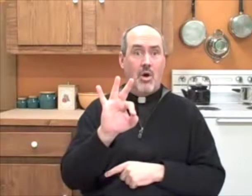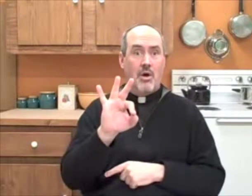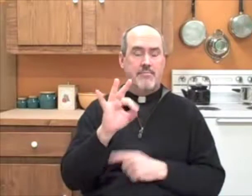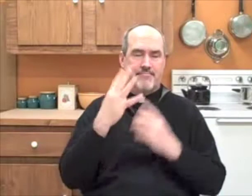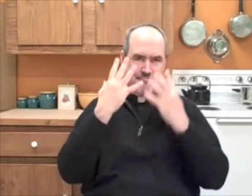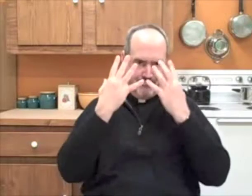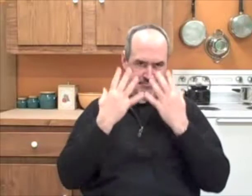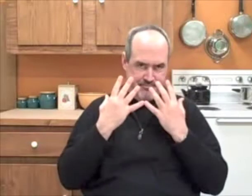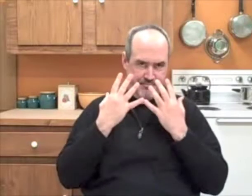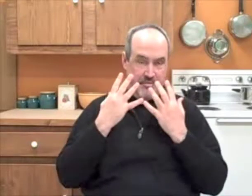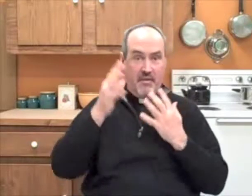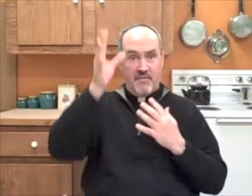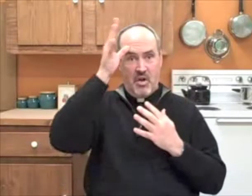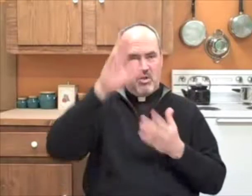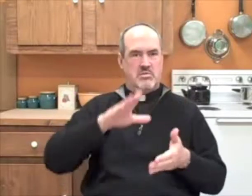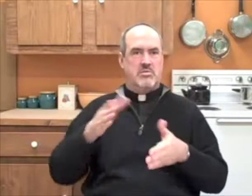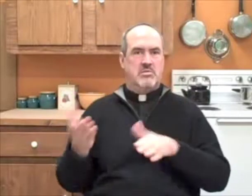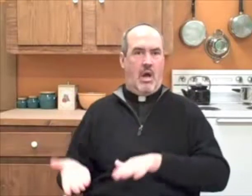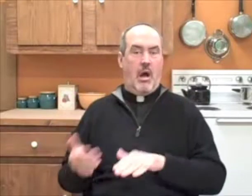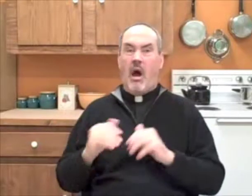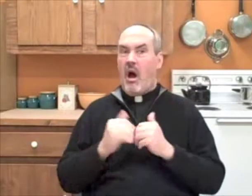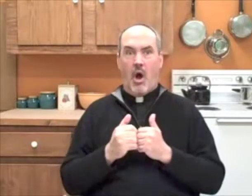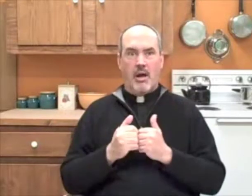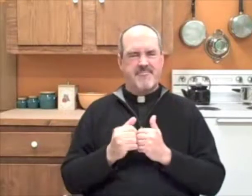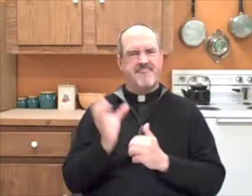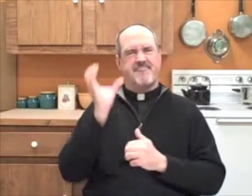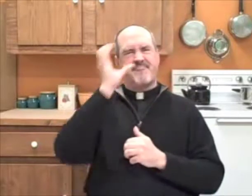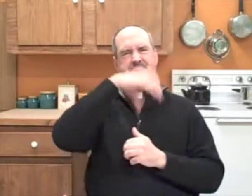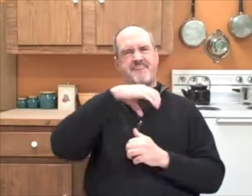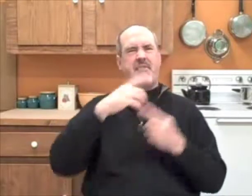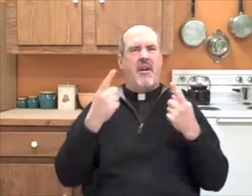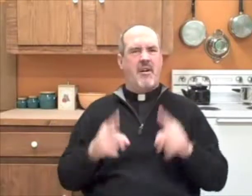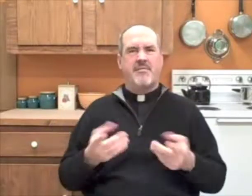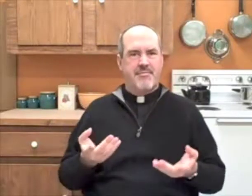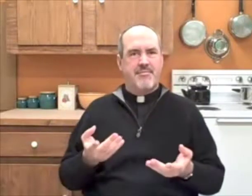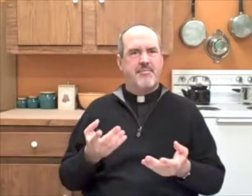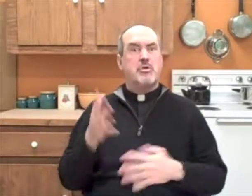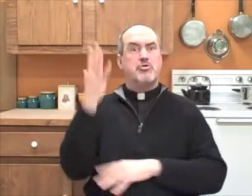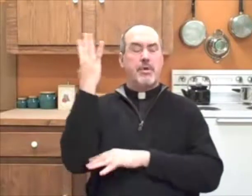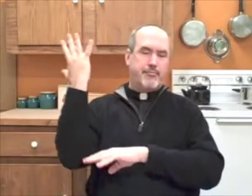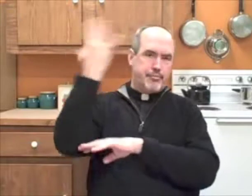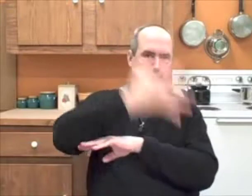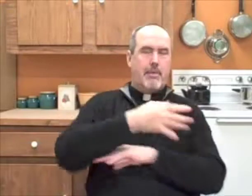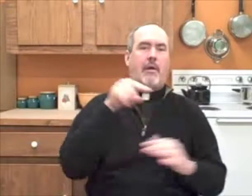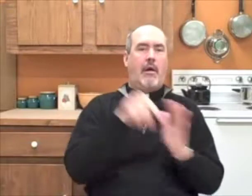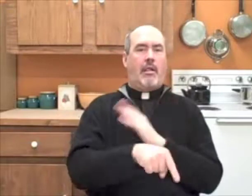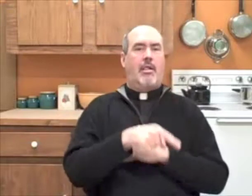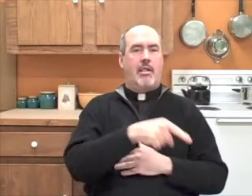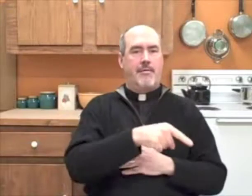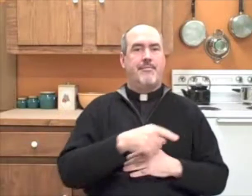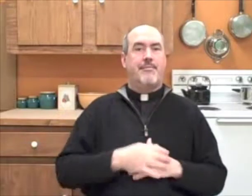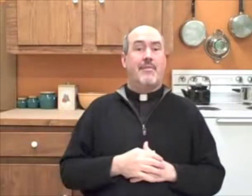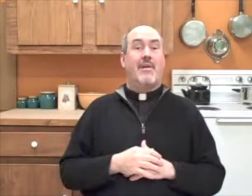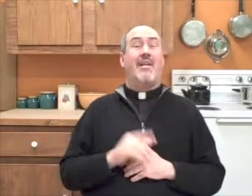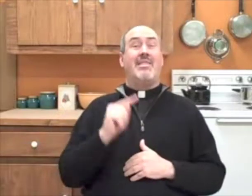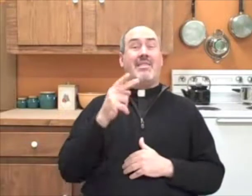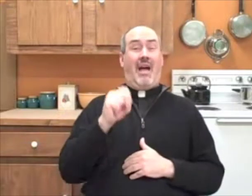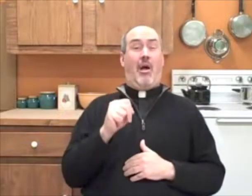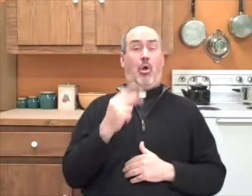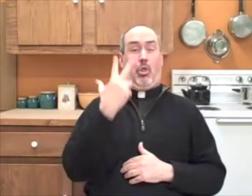When he was nine years old, sadly, his father passed away in a freak accident where a tree fell and killed